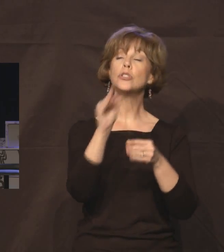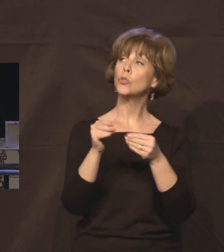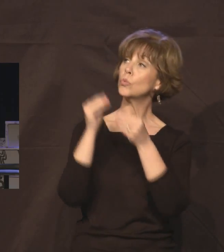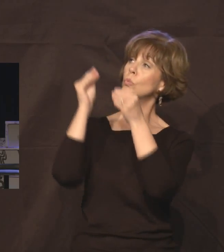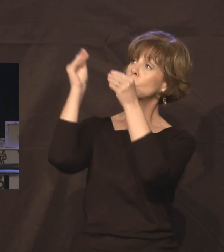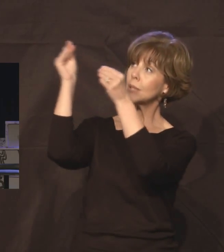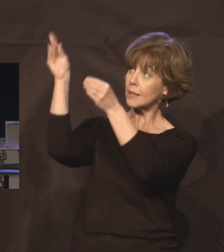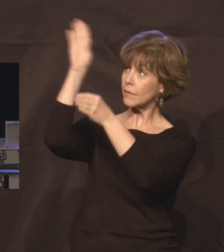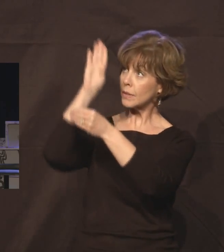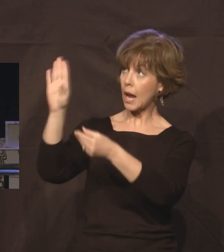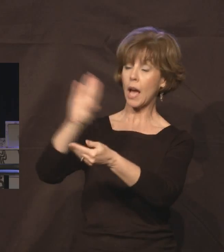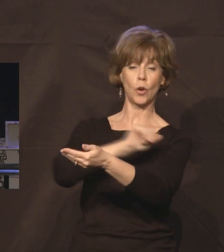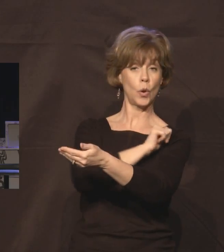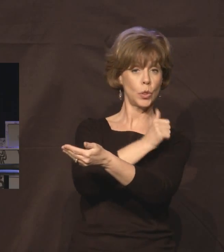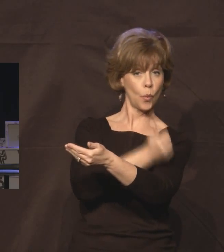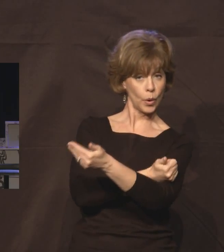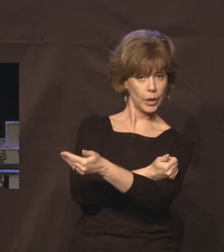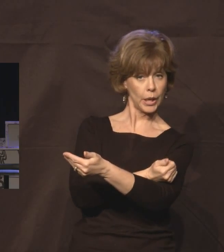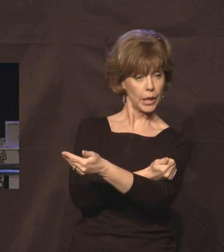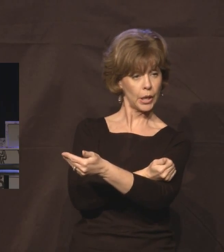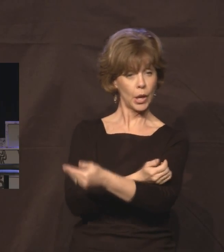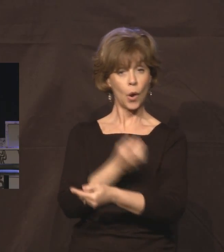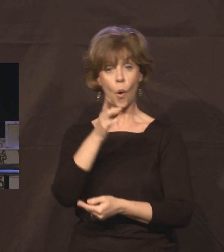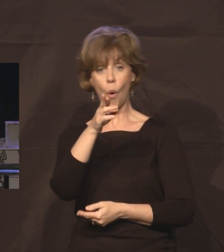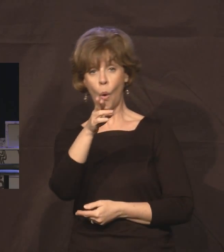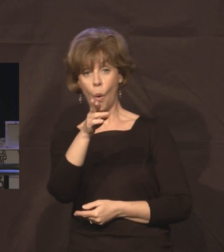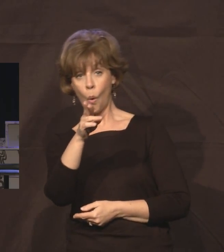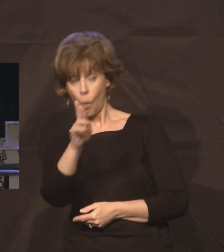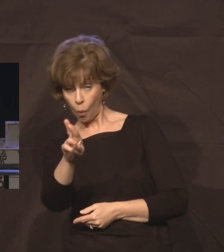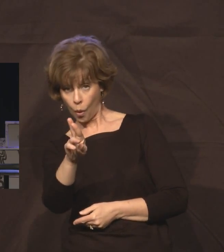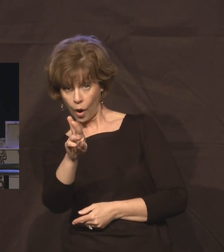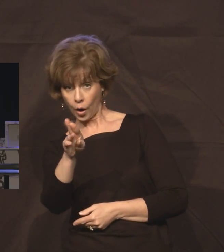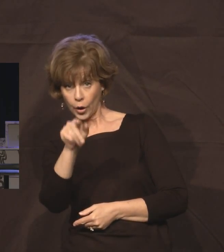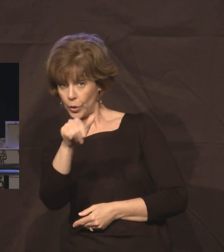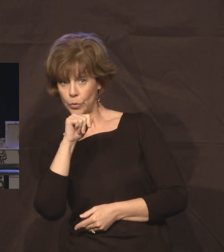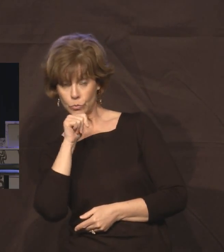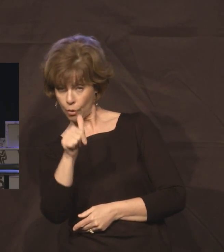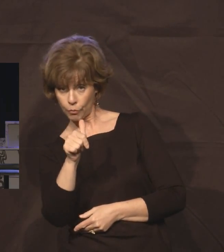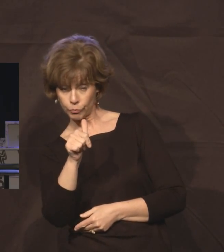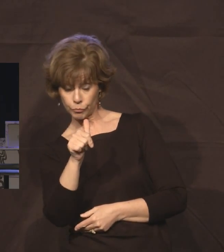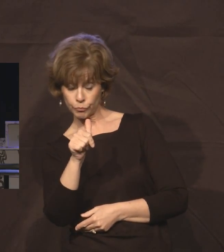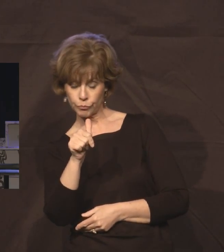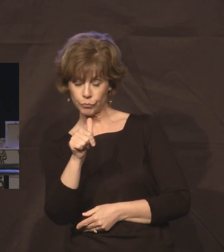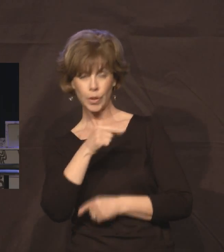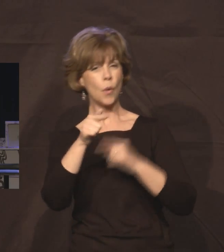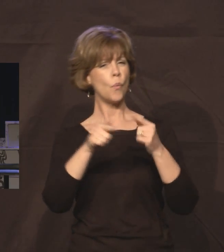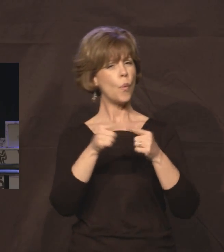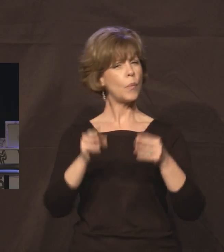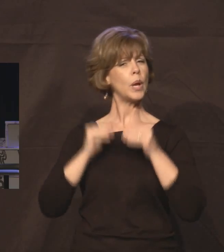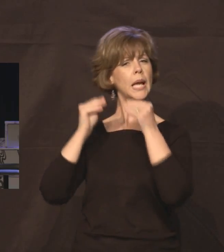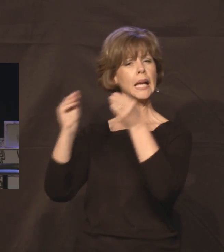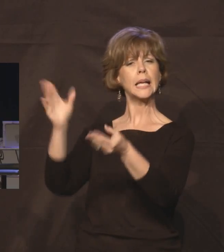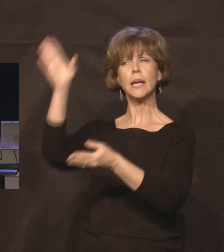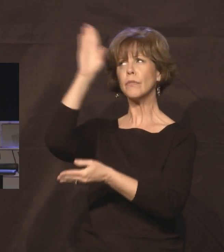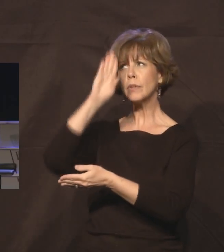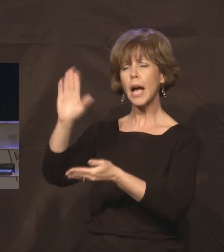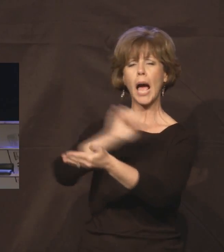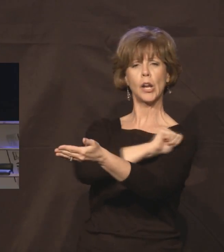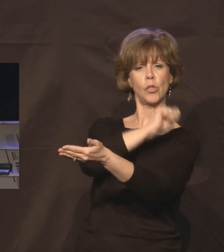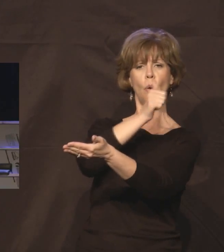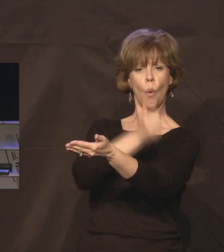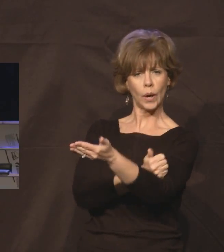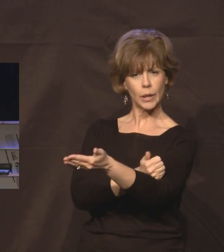don't. And we know this, like giving him authority is hard because when we give him authority, what we say is, God, I'm willing not only